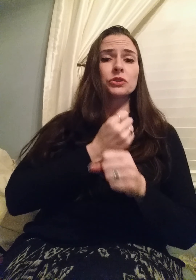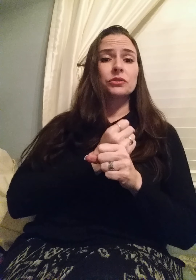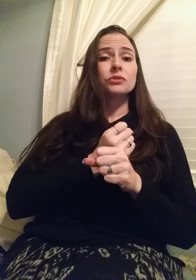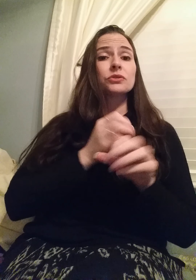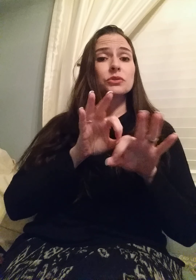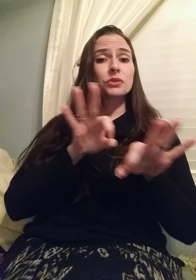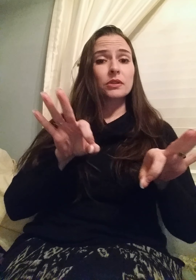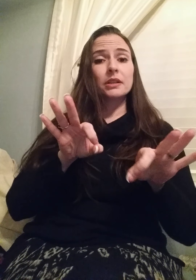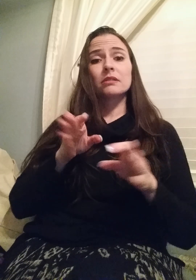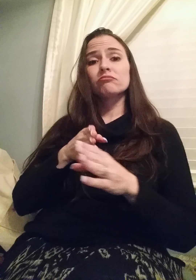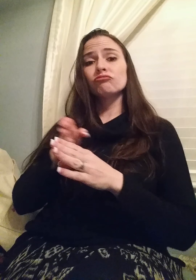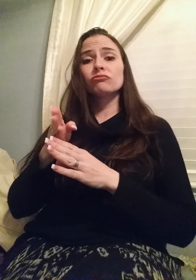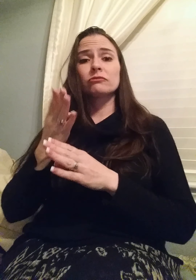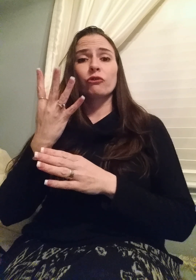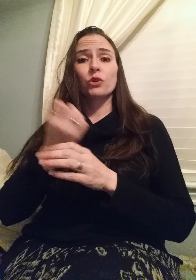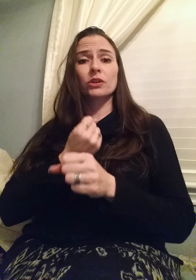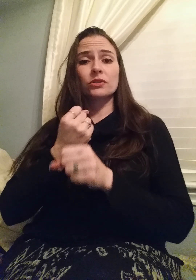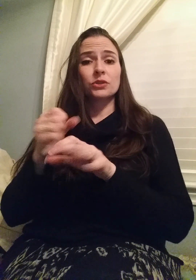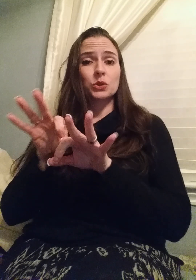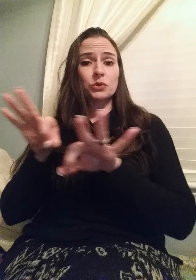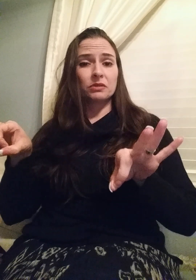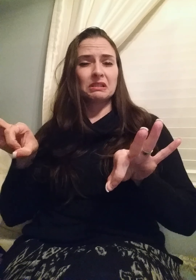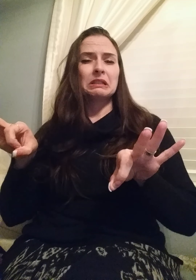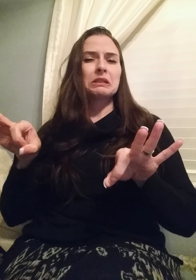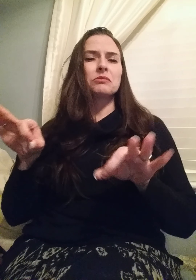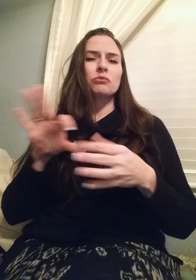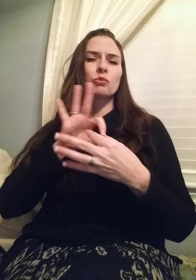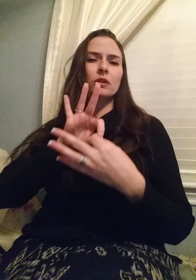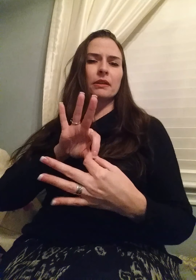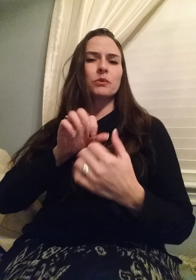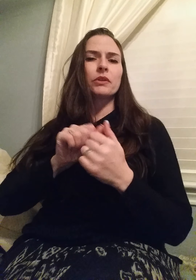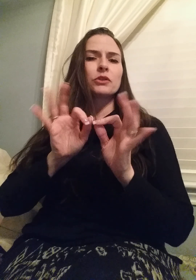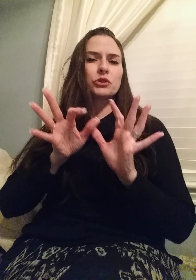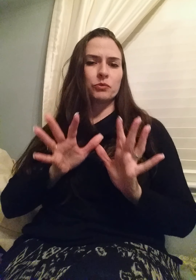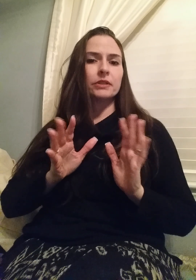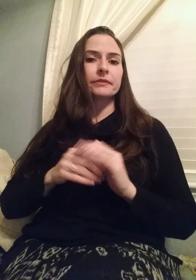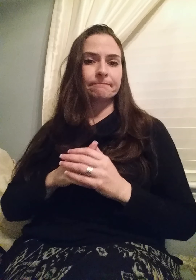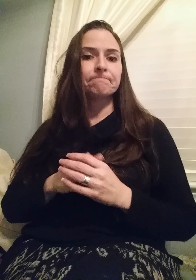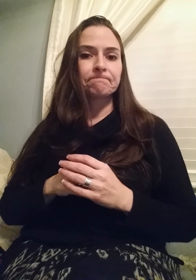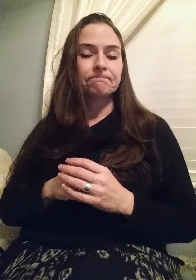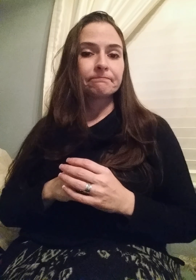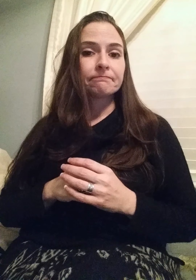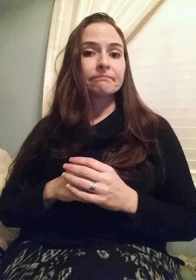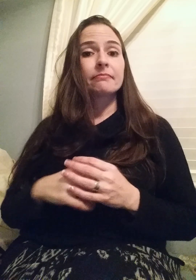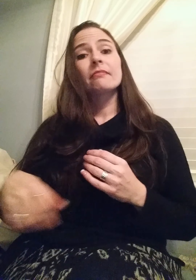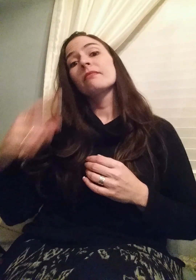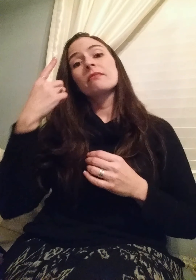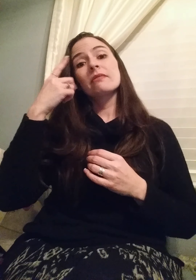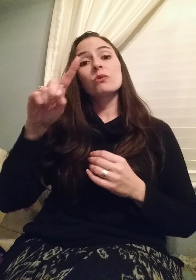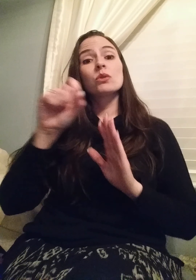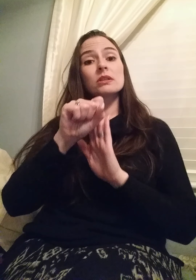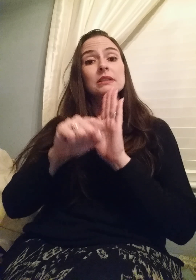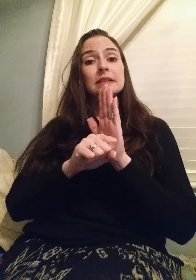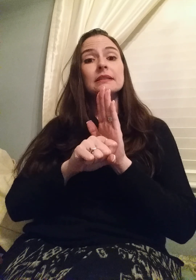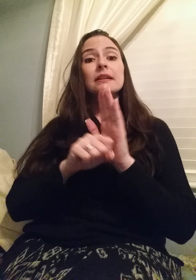of interpreting or something nearly related. In order to sit for the state exam for